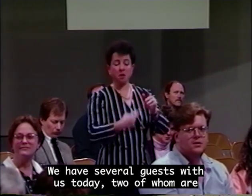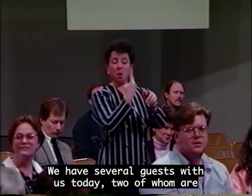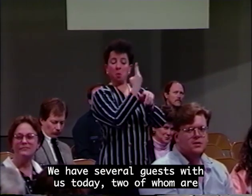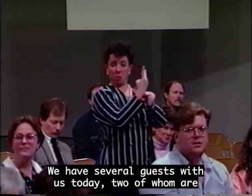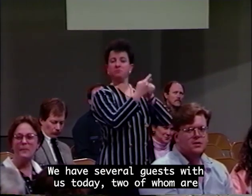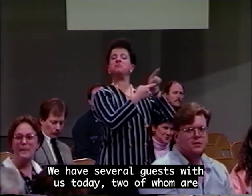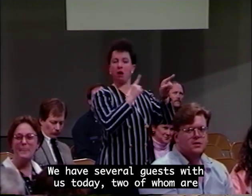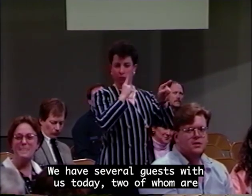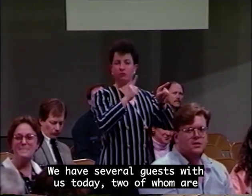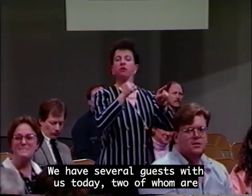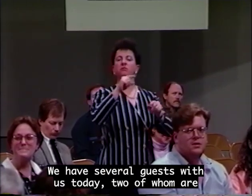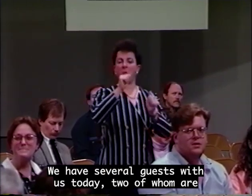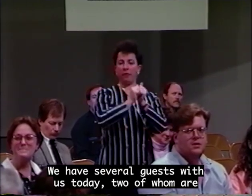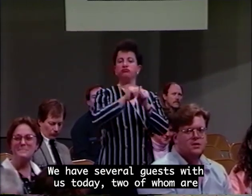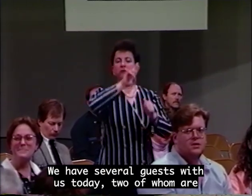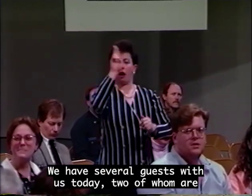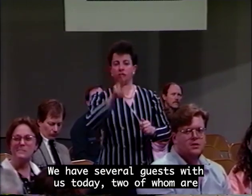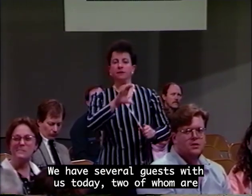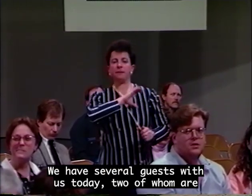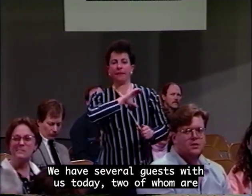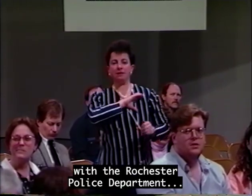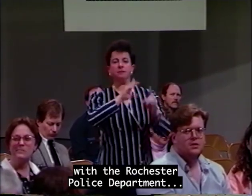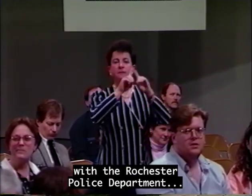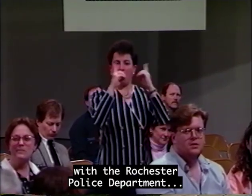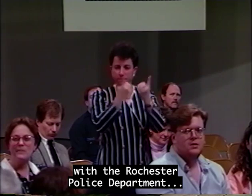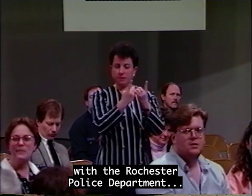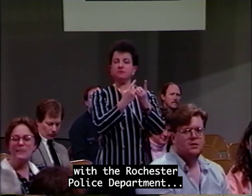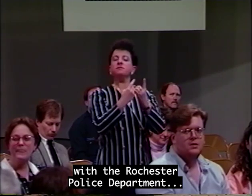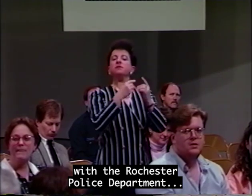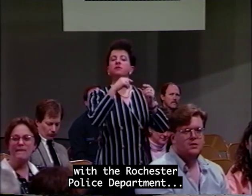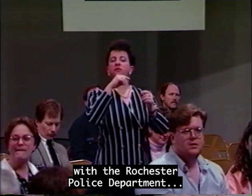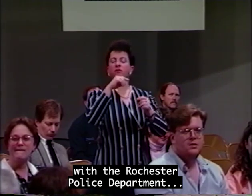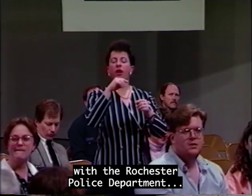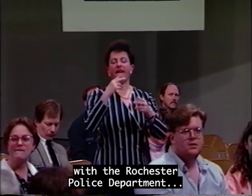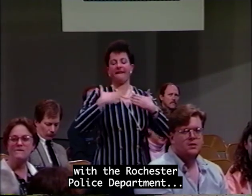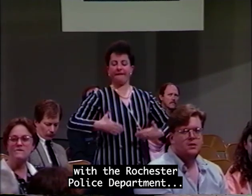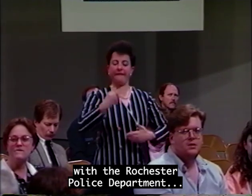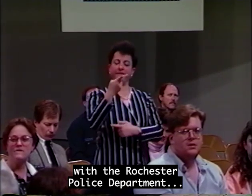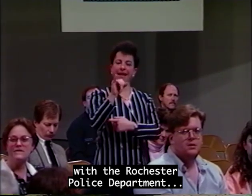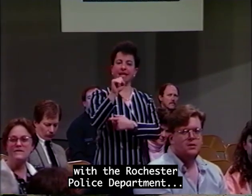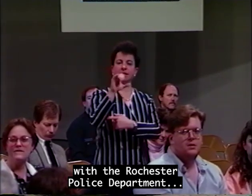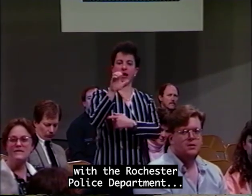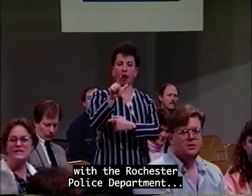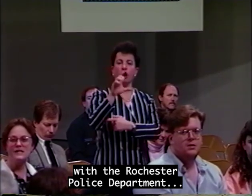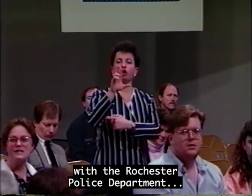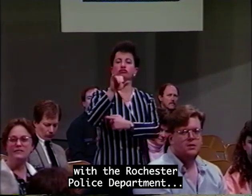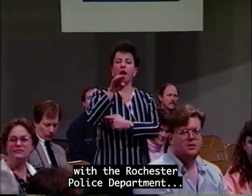We have several guests with us today, two of whom are with the Rochester Police Department,